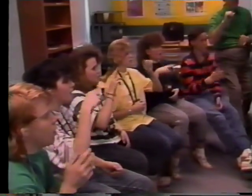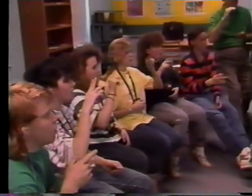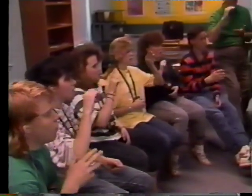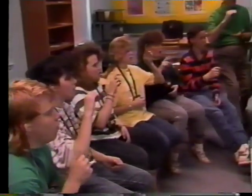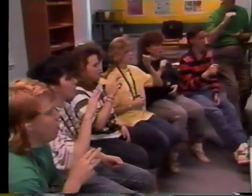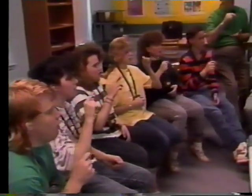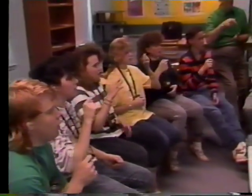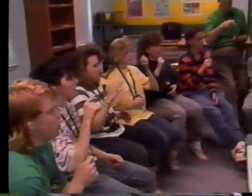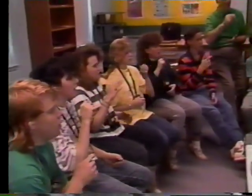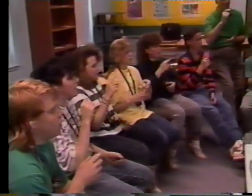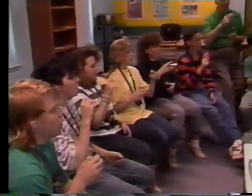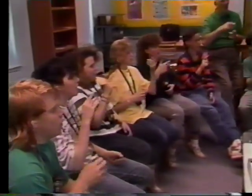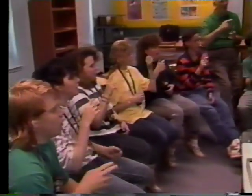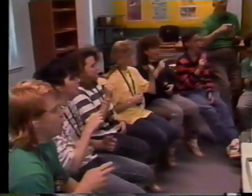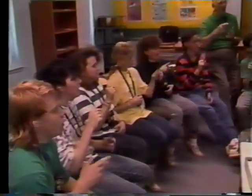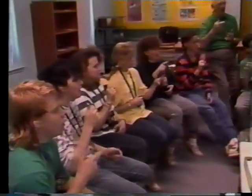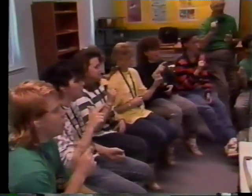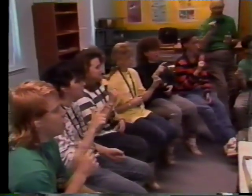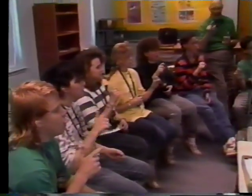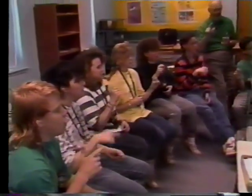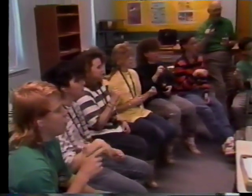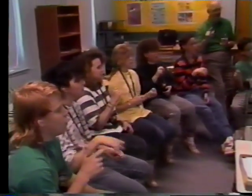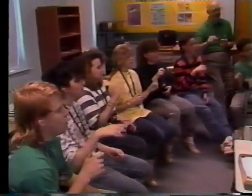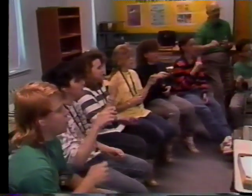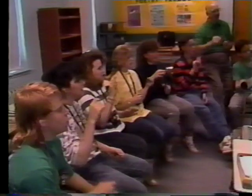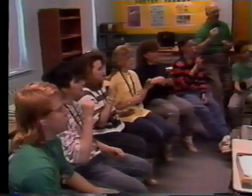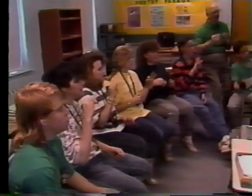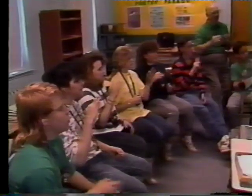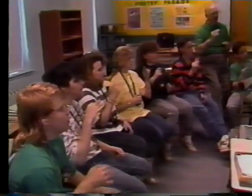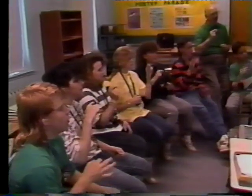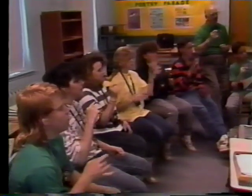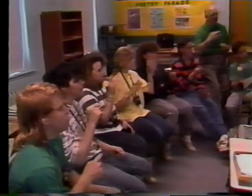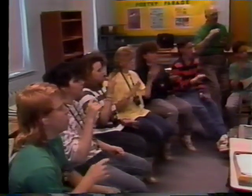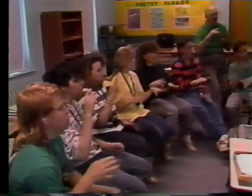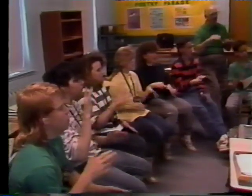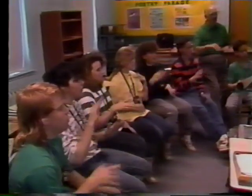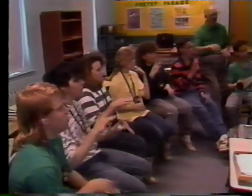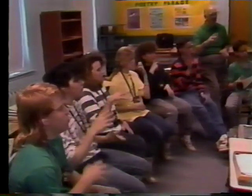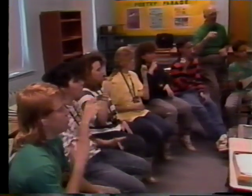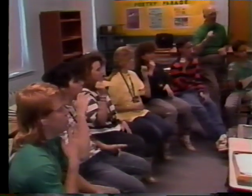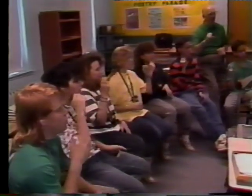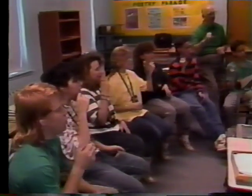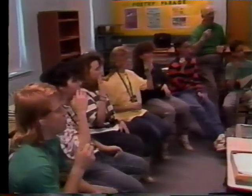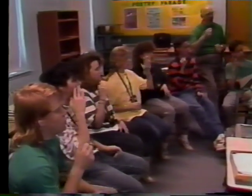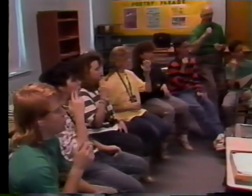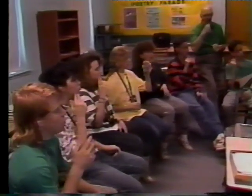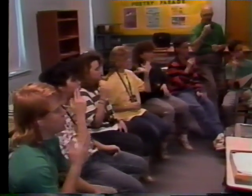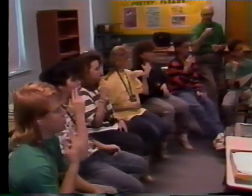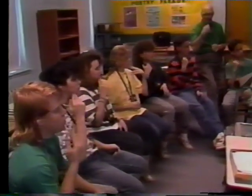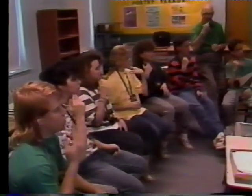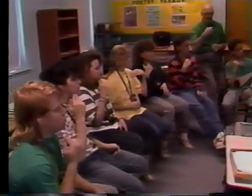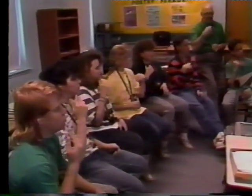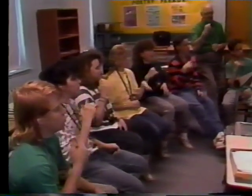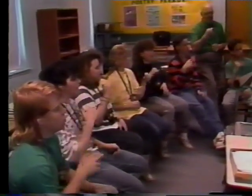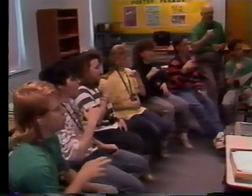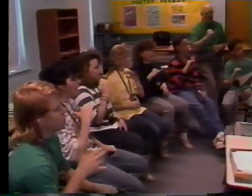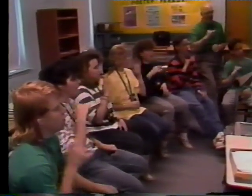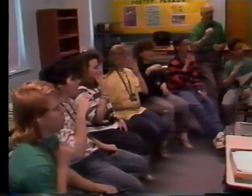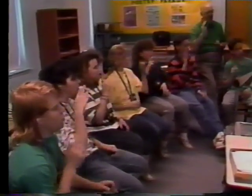a quart or a gallon. If the snow was ice cream,